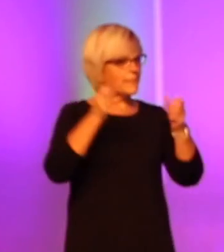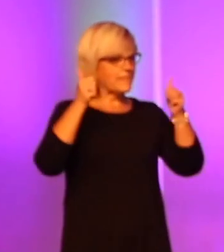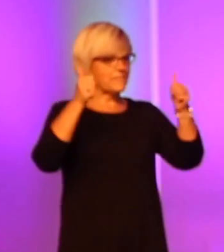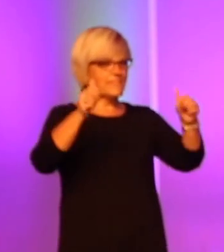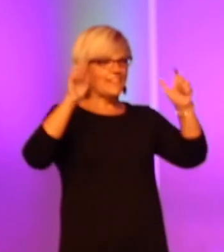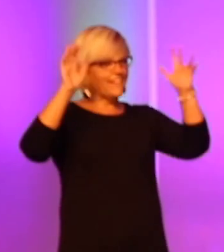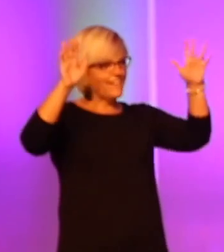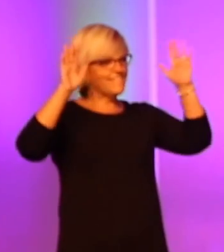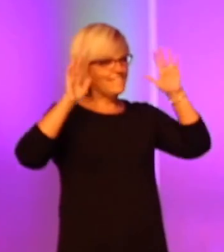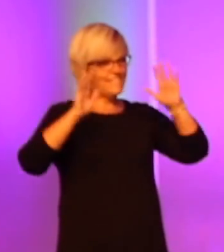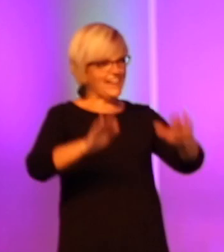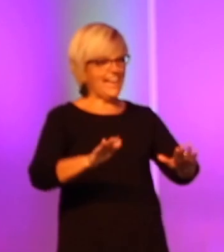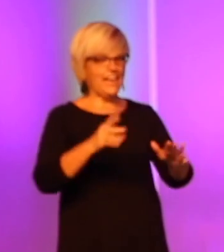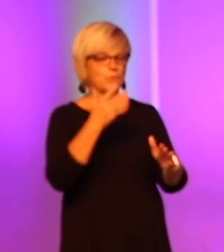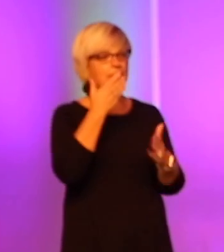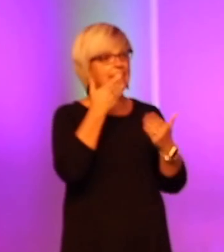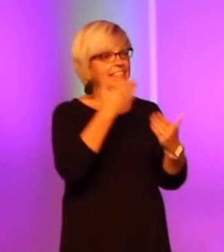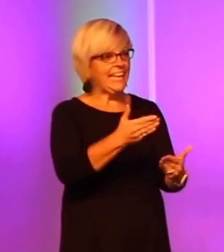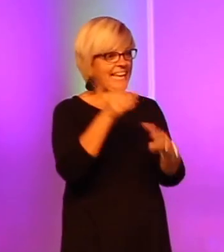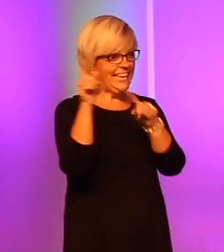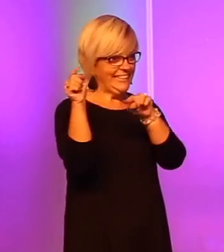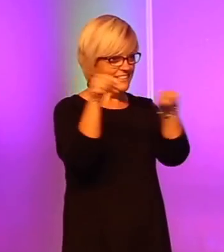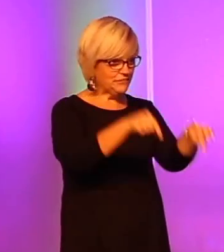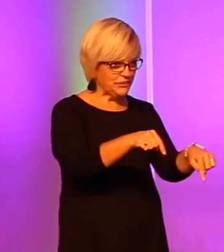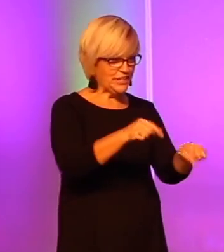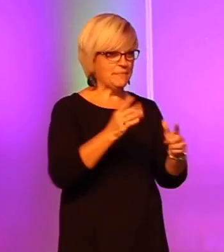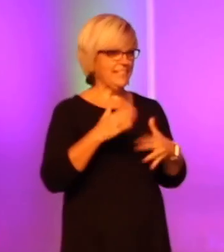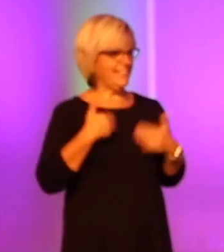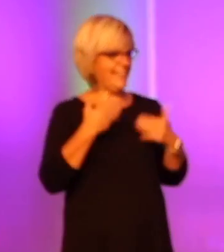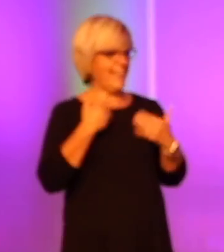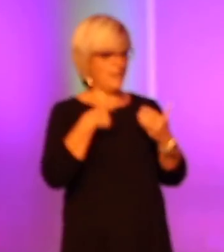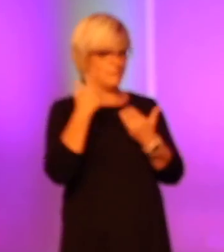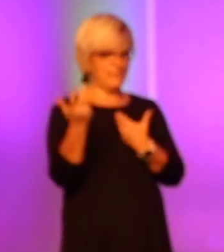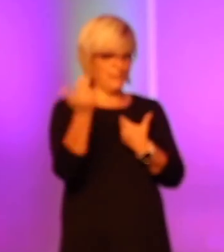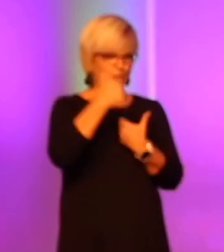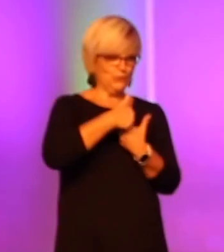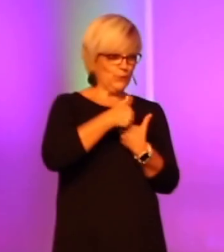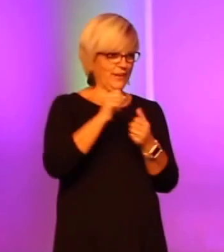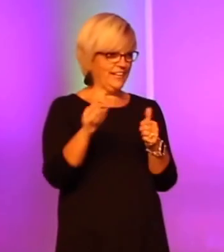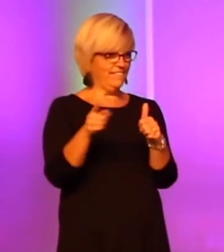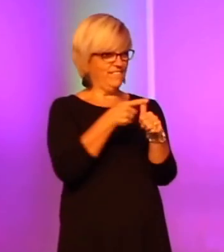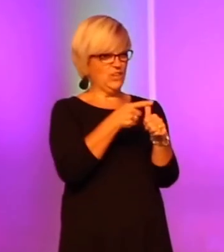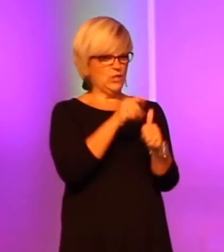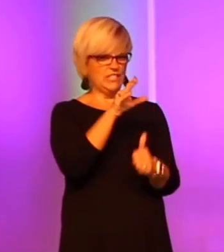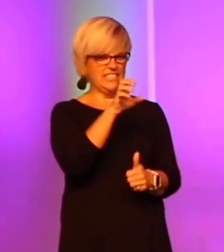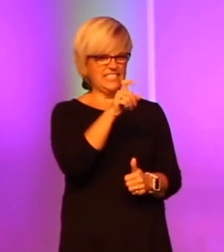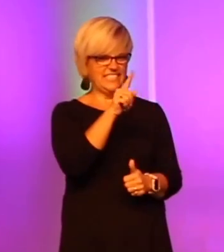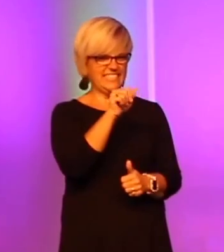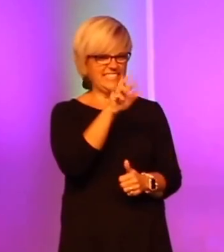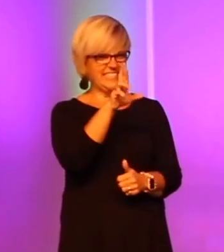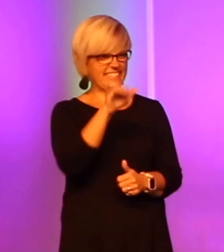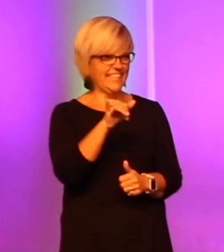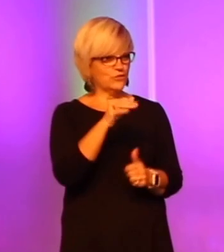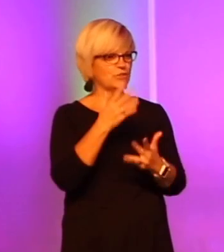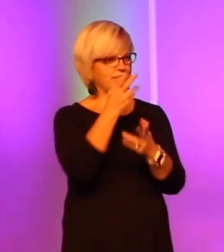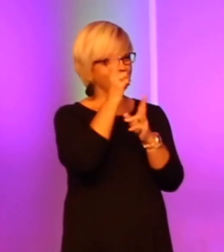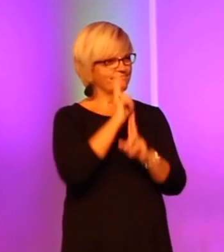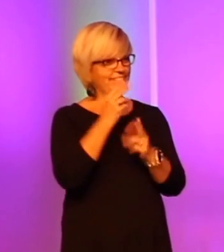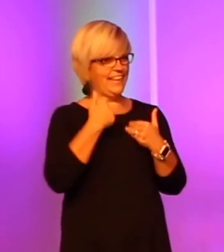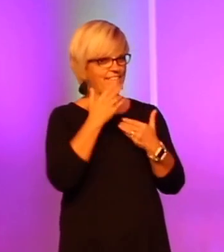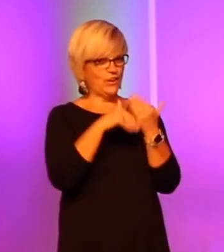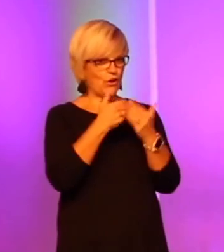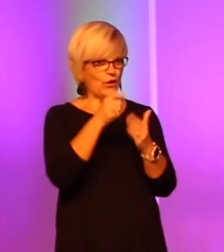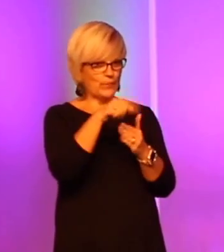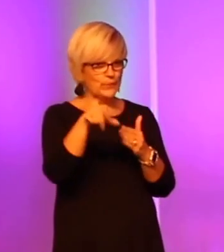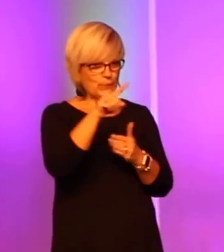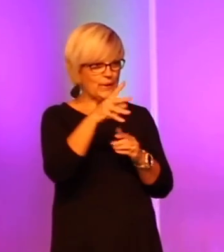All right. Again, thanks for being here. We're glad you're a part of First Century. It's an honor to have you and all of our guests here with us today. Today, we're going to finish up